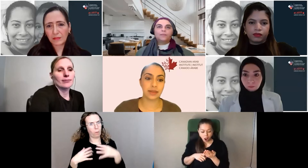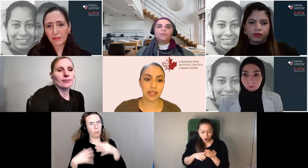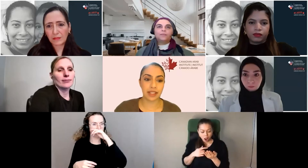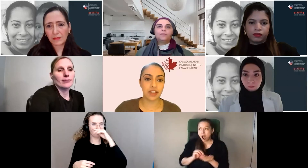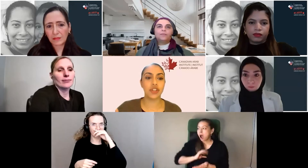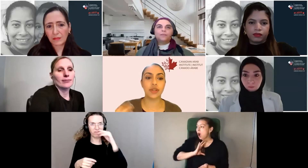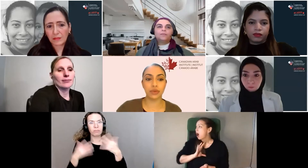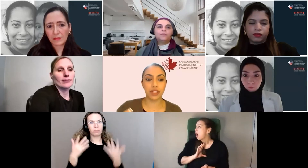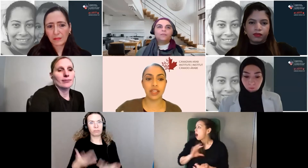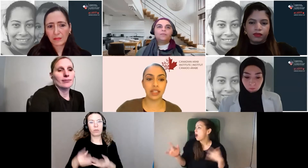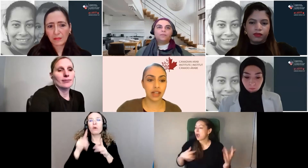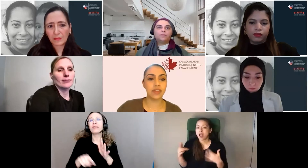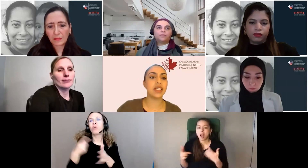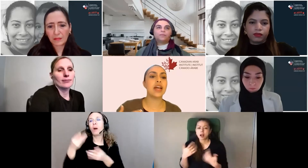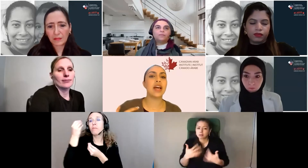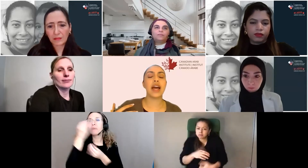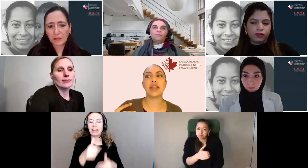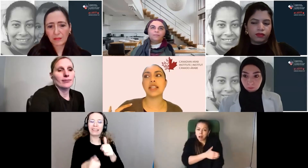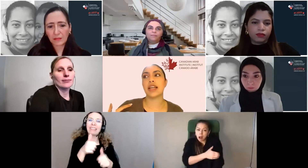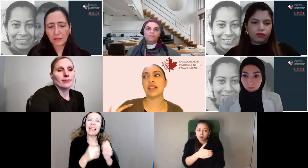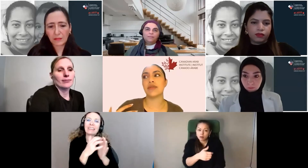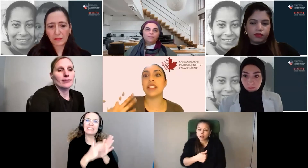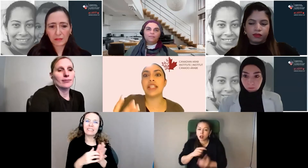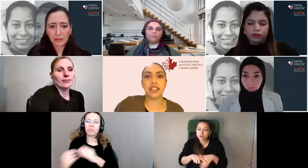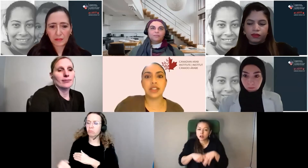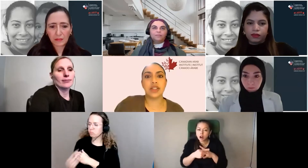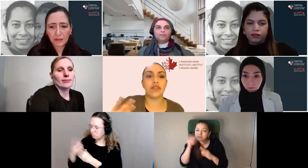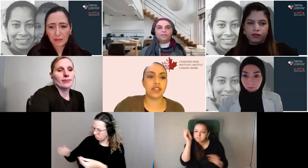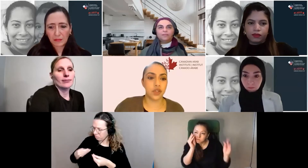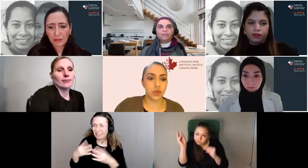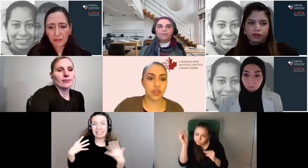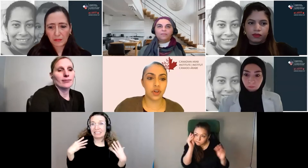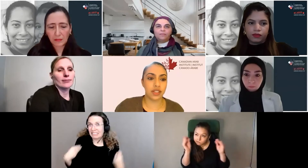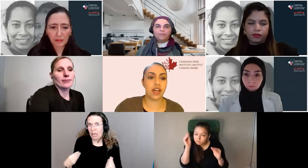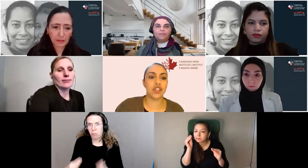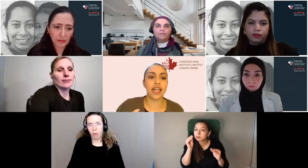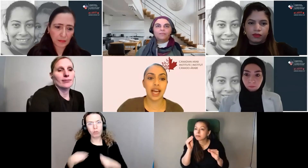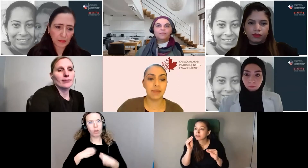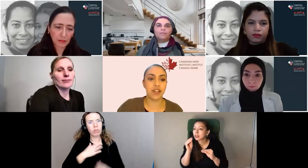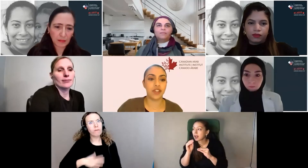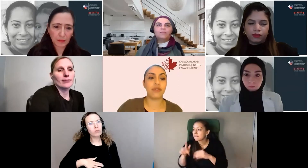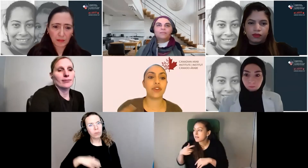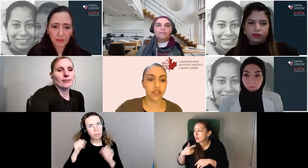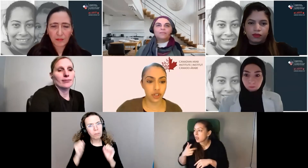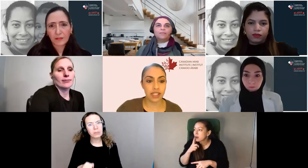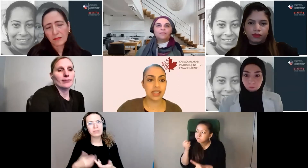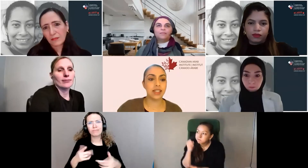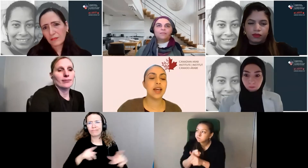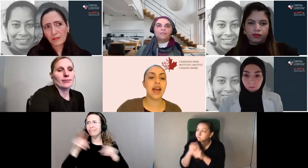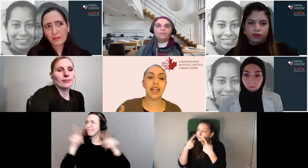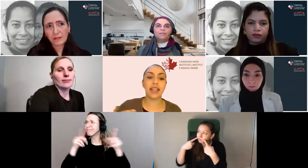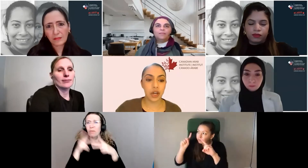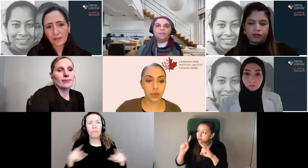or a text message could improve the daily lives and feelings of individuals across the country, I can't imagine what further